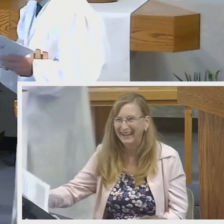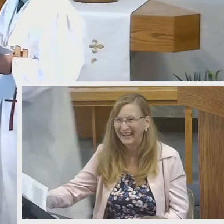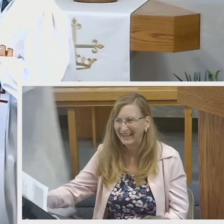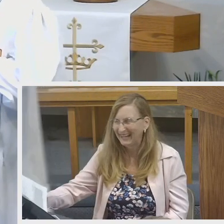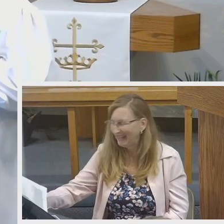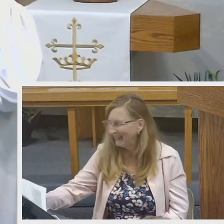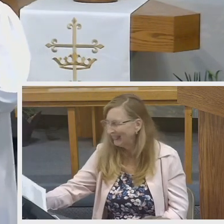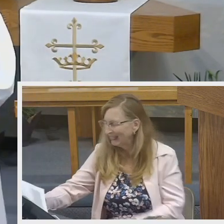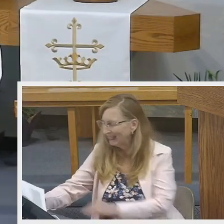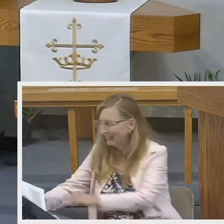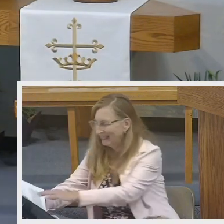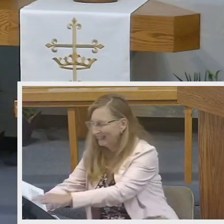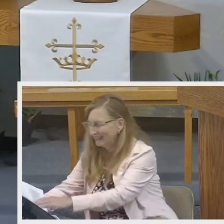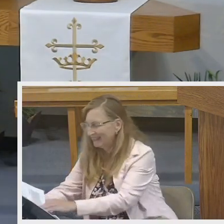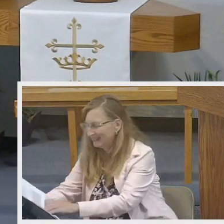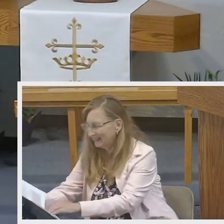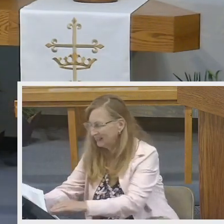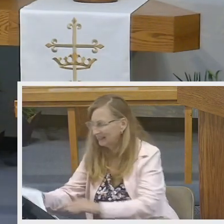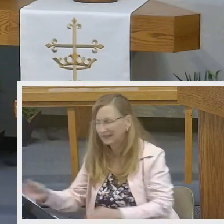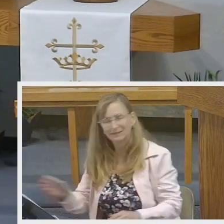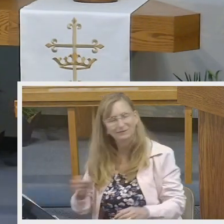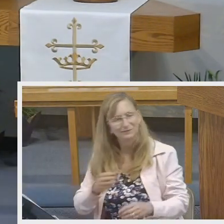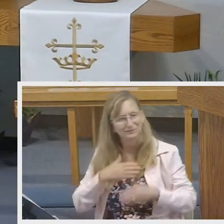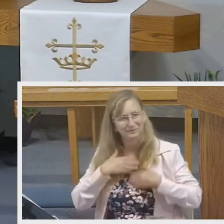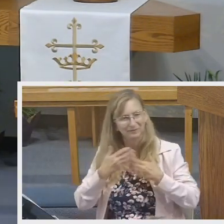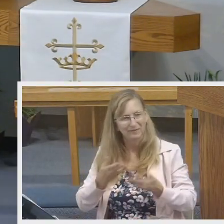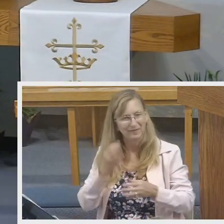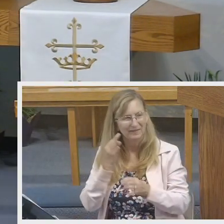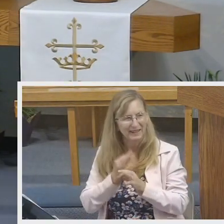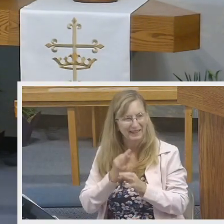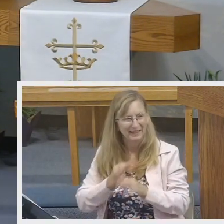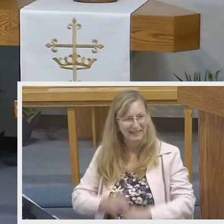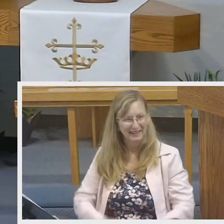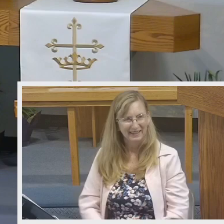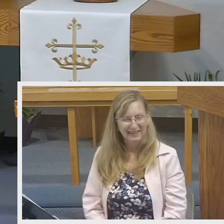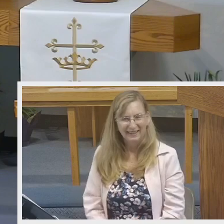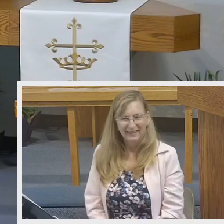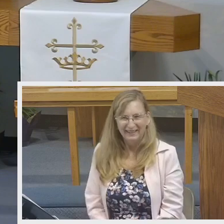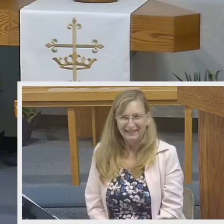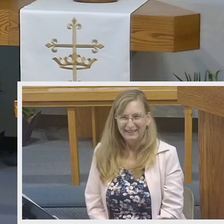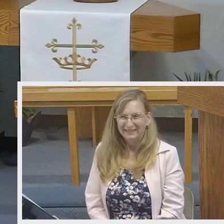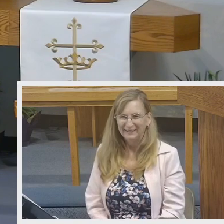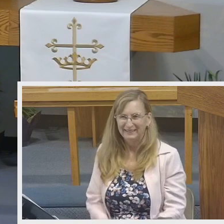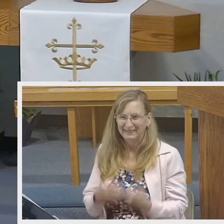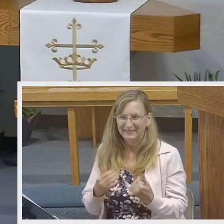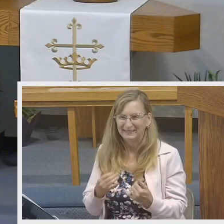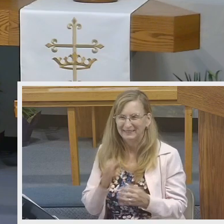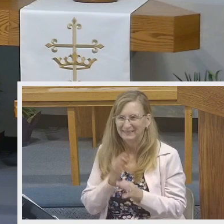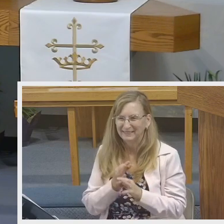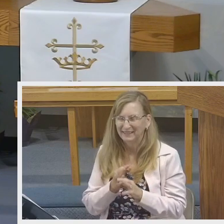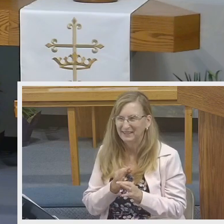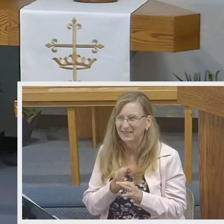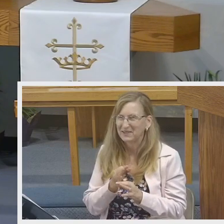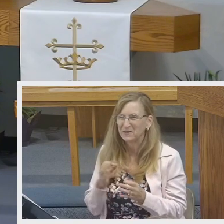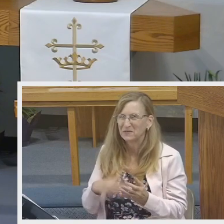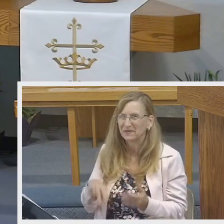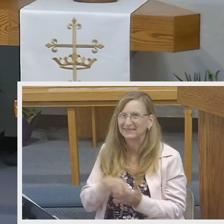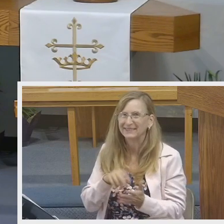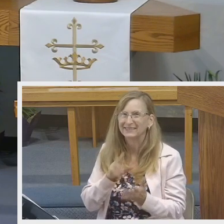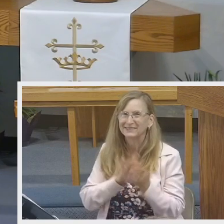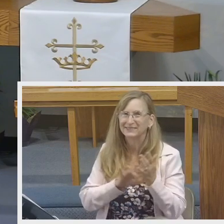bottom, you'll see the confession of faith, as we confess now our faith in our risen Lord